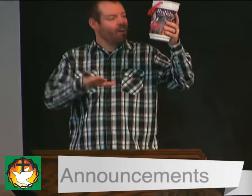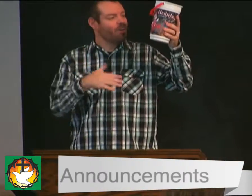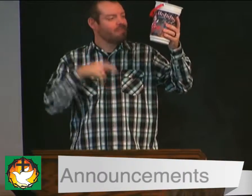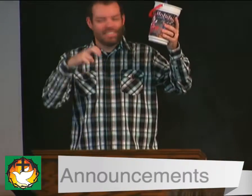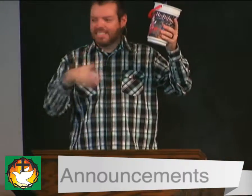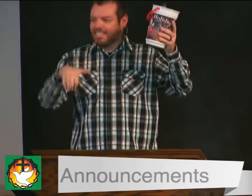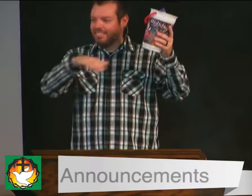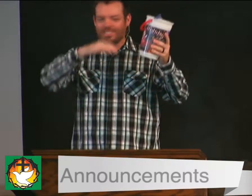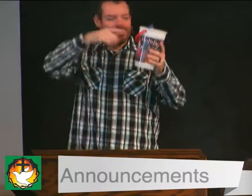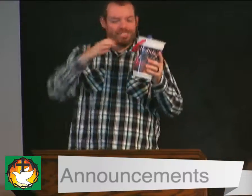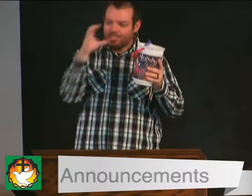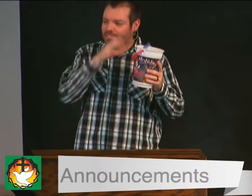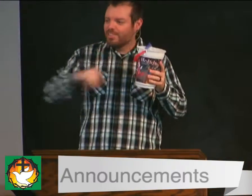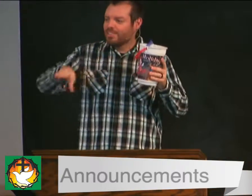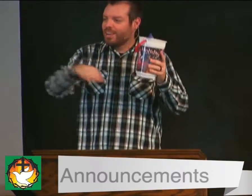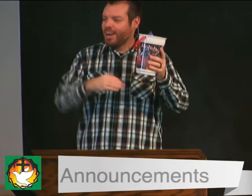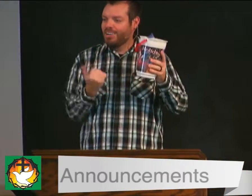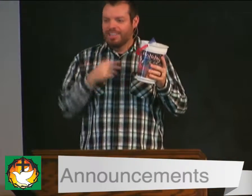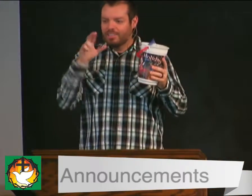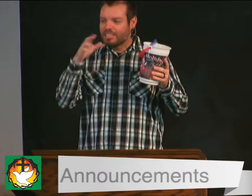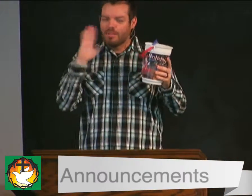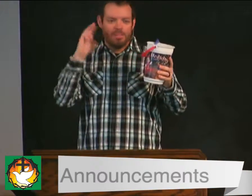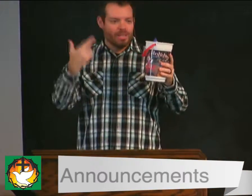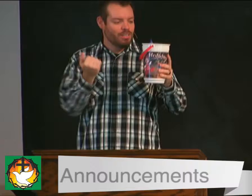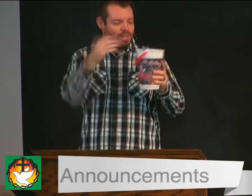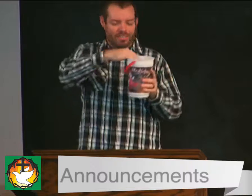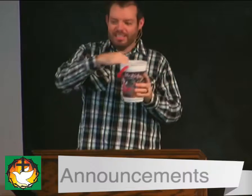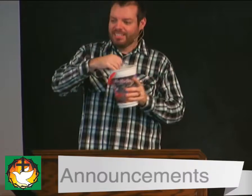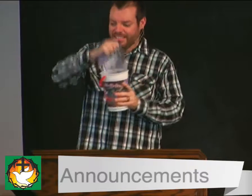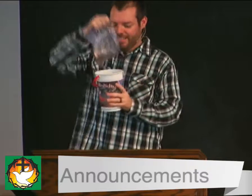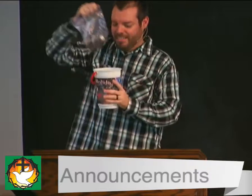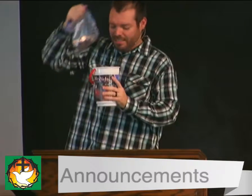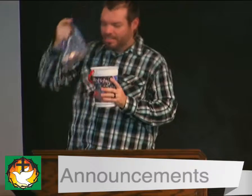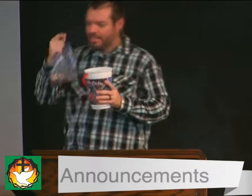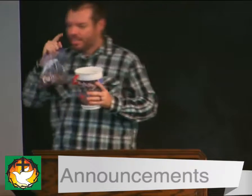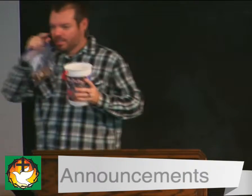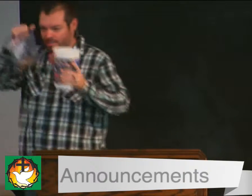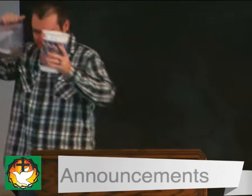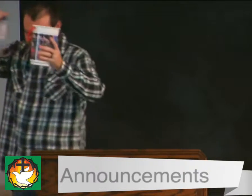I got all my seat covers, looked around the ground, looked in my bedroom, everything.